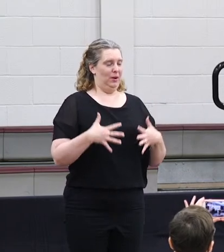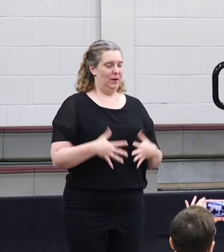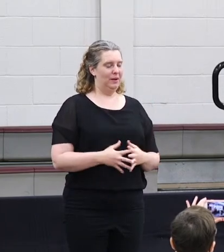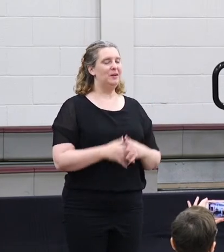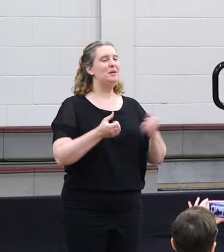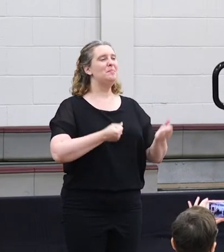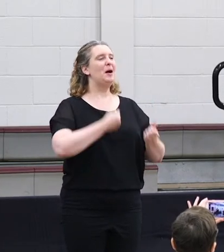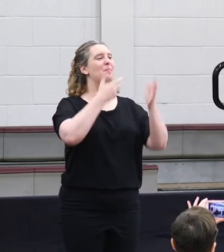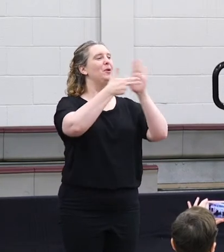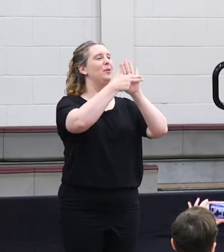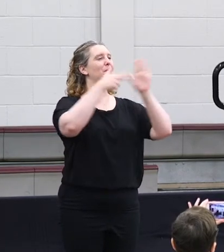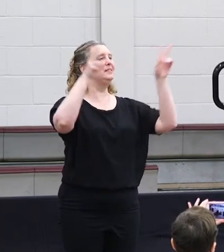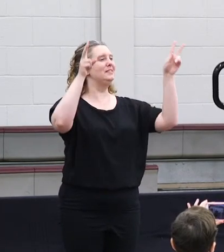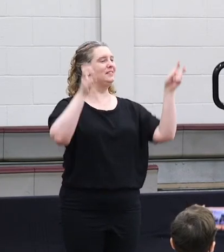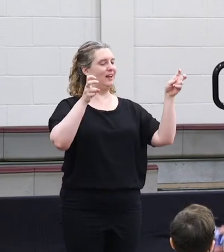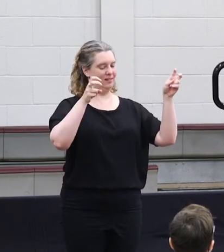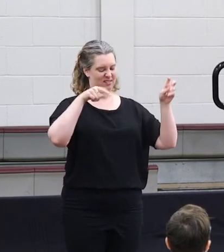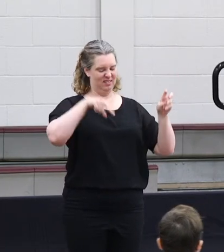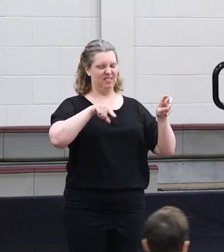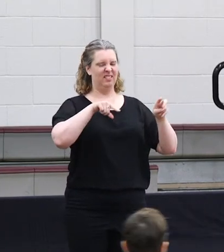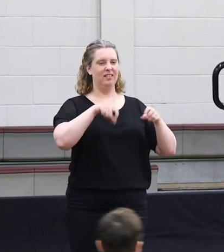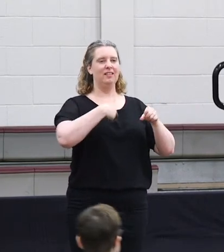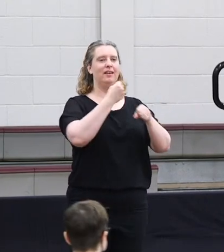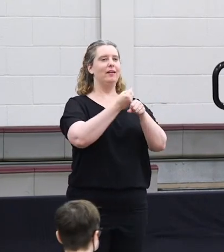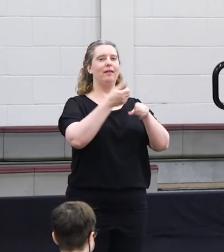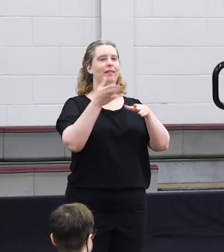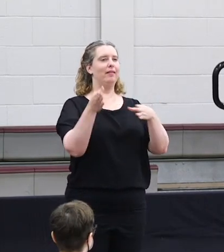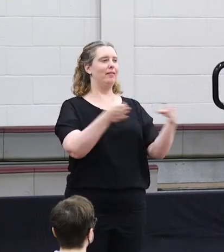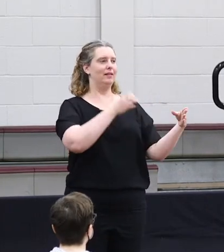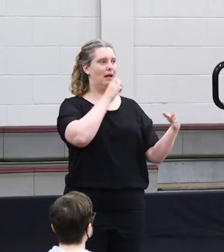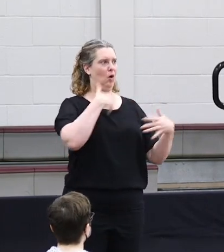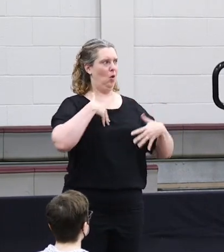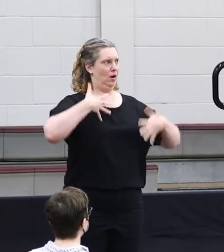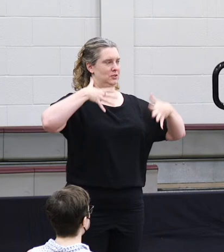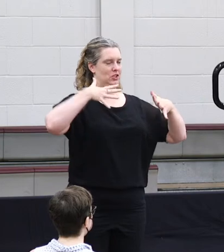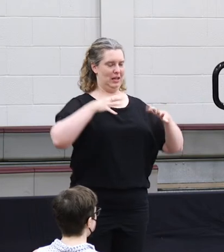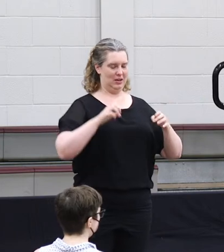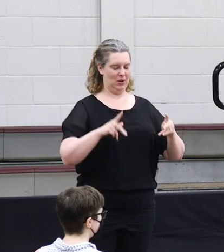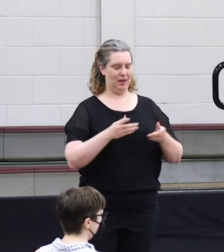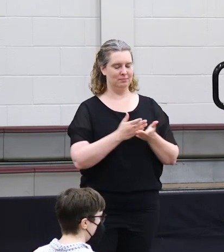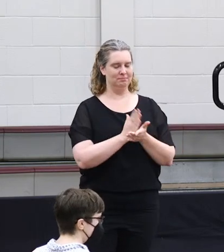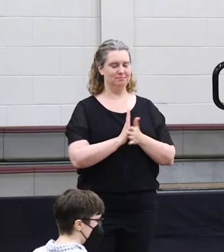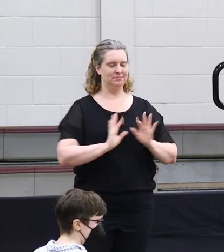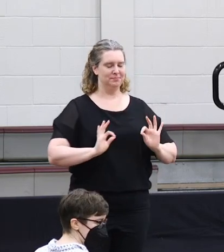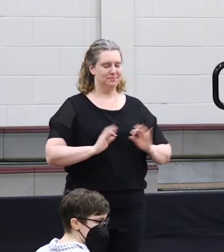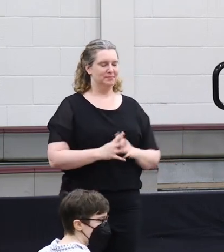My poem is called "The Year That Things Didn't Go As Planned." Oh my God, I'm shaking.